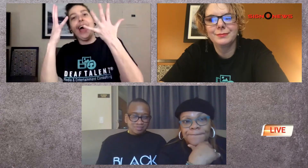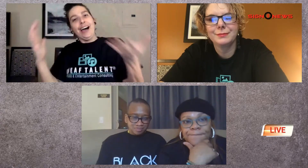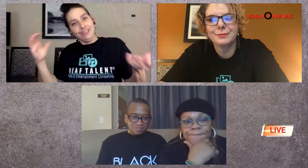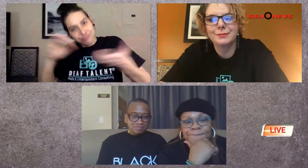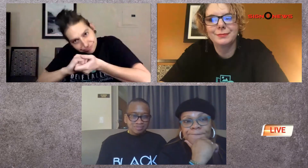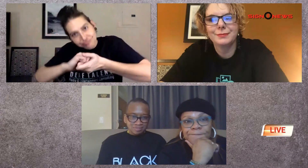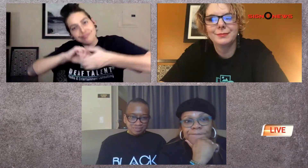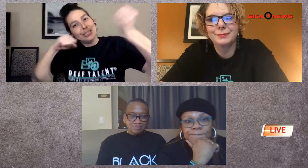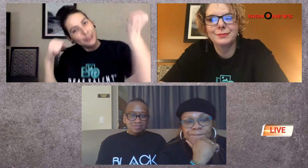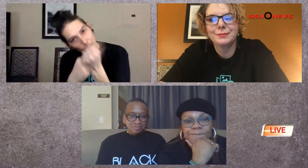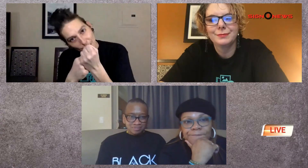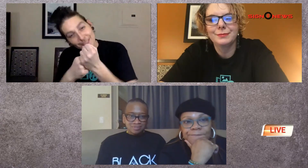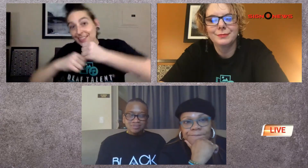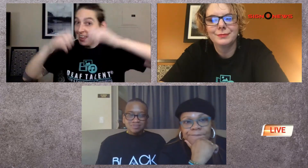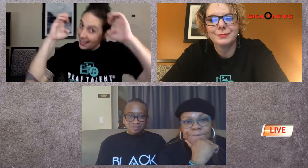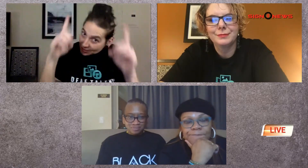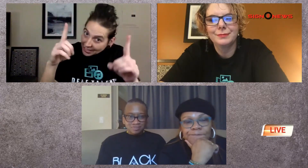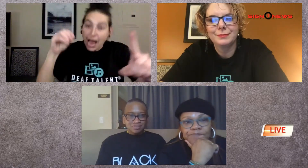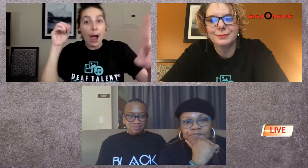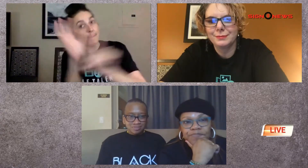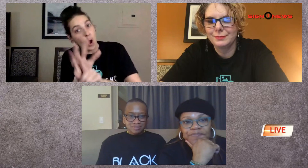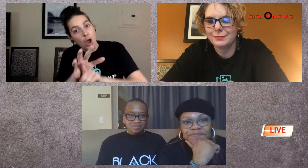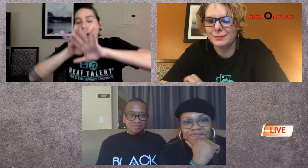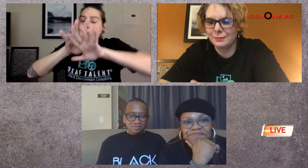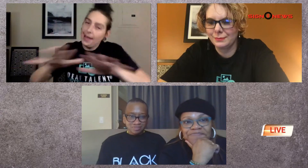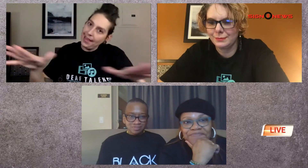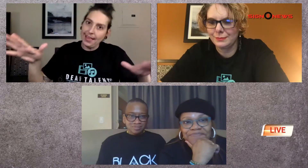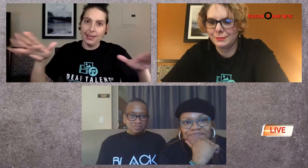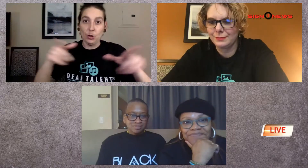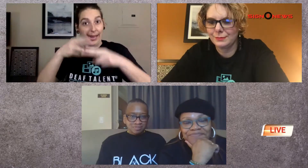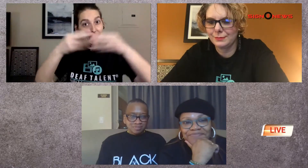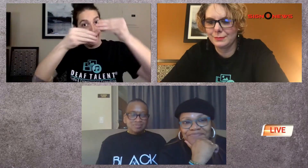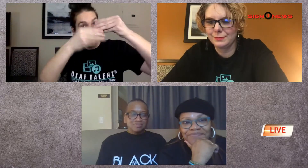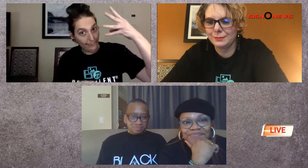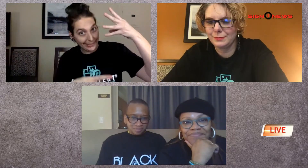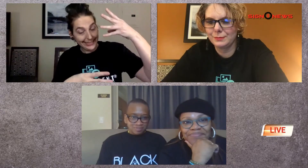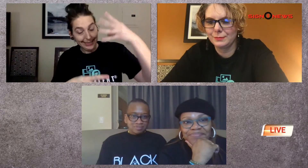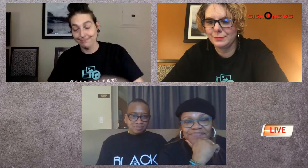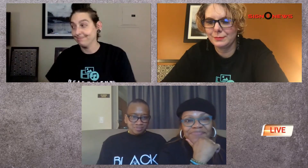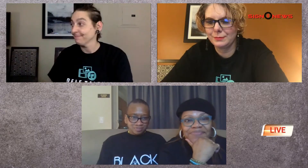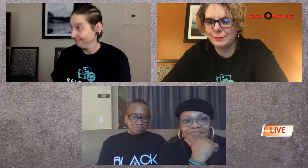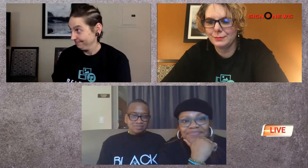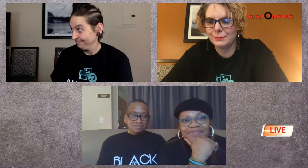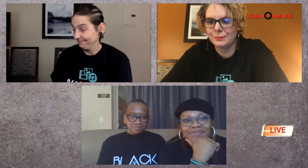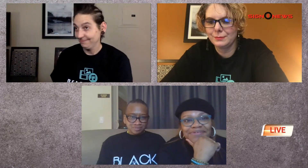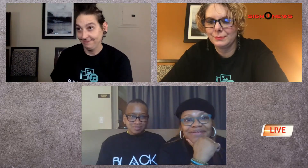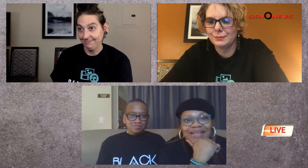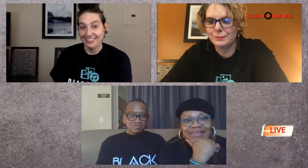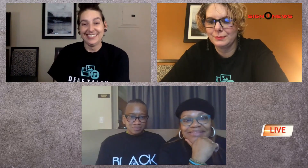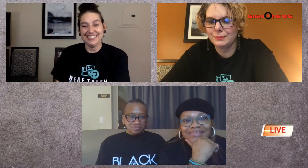DTMEC, the partnership and support of each other.